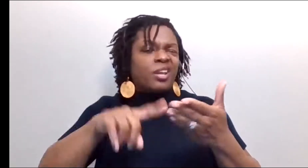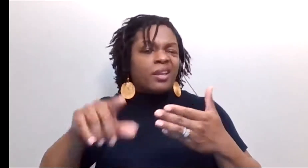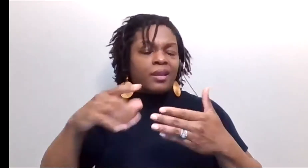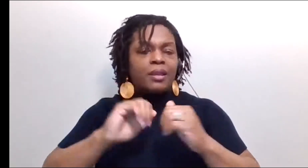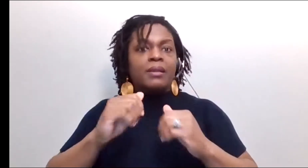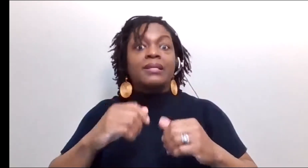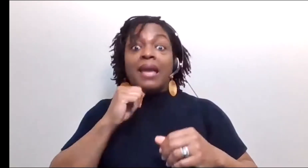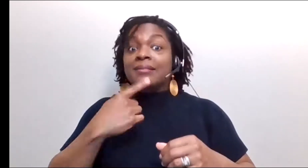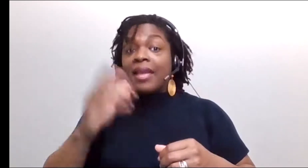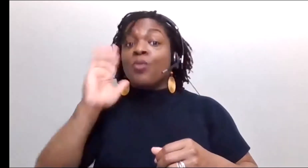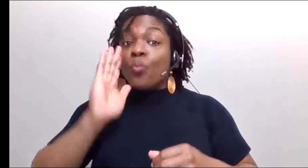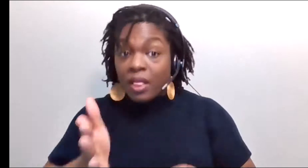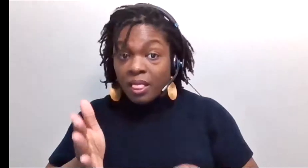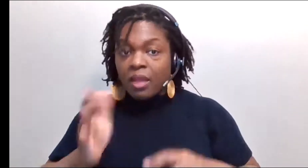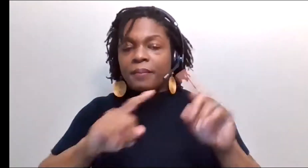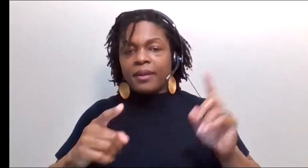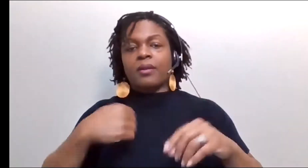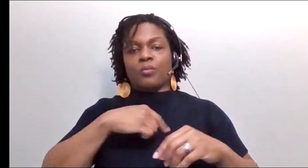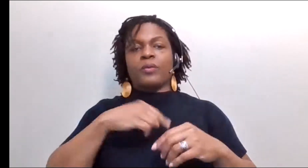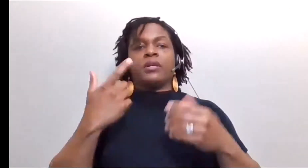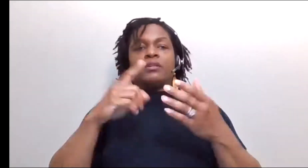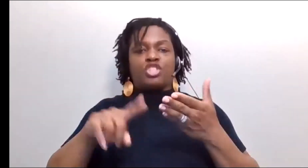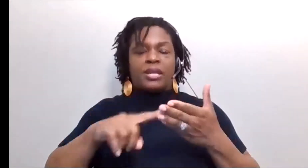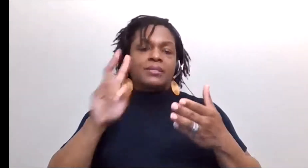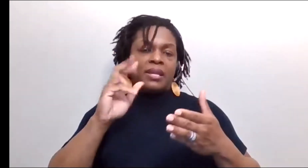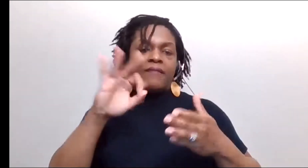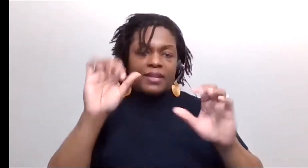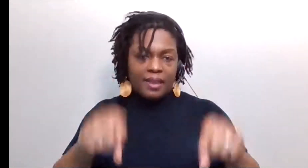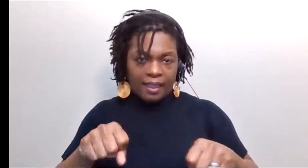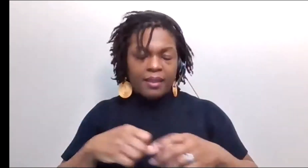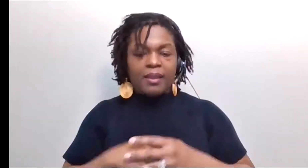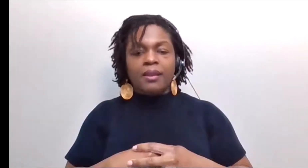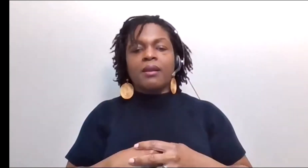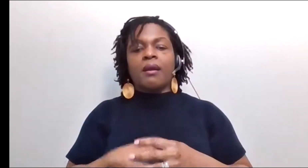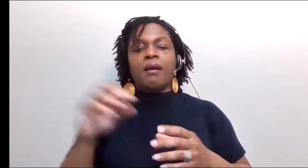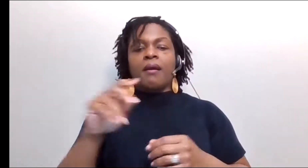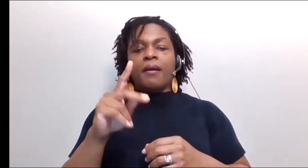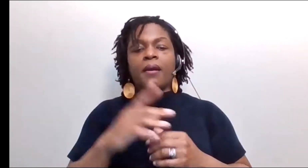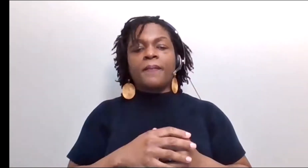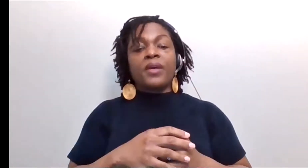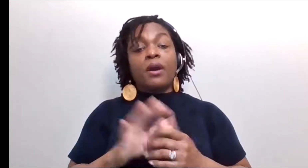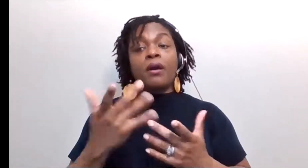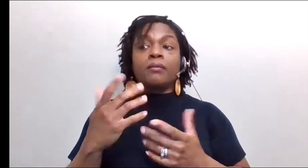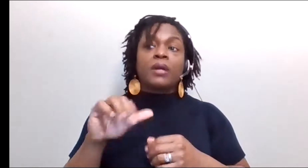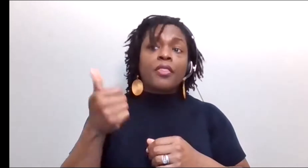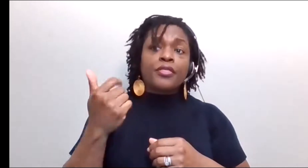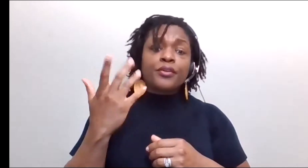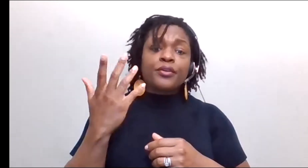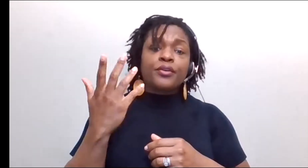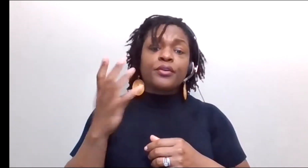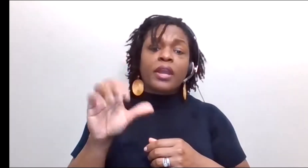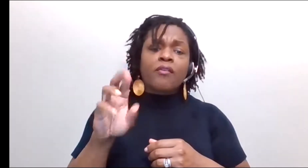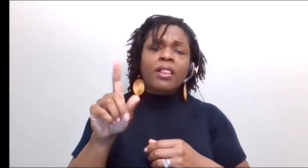Next is the rate increase thing that you guys talked about. Caroline kind of touched on. That